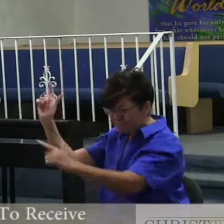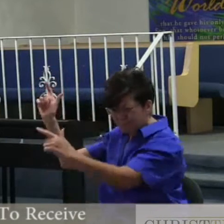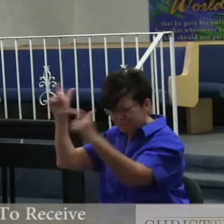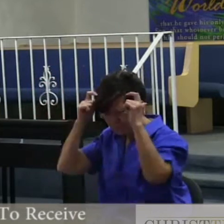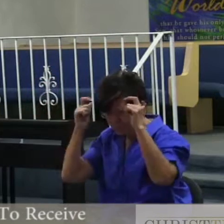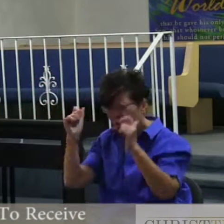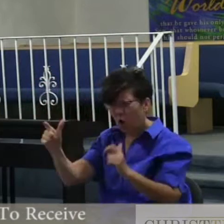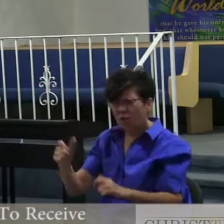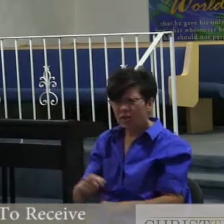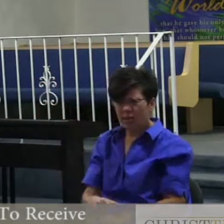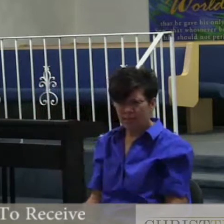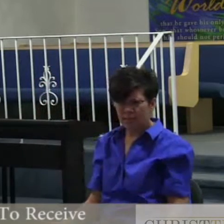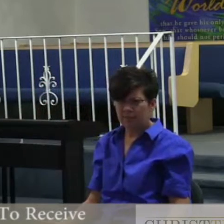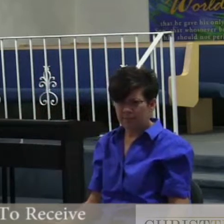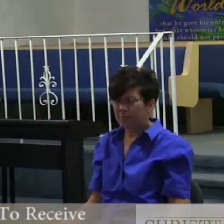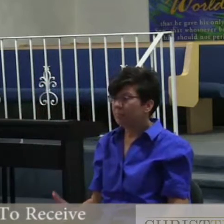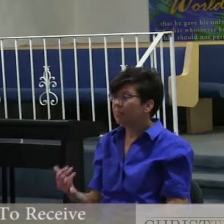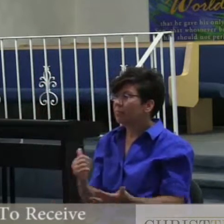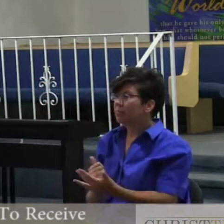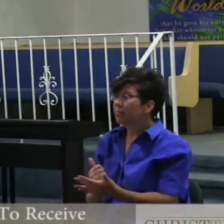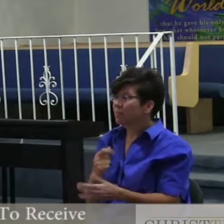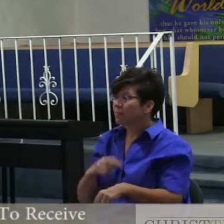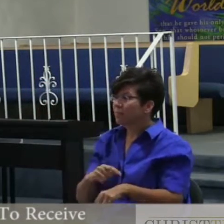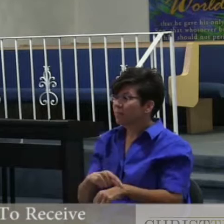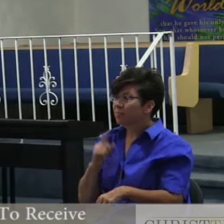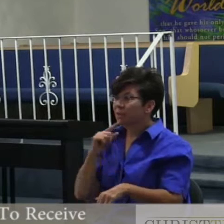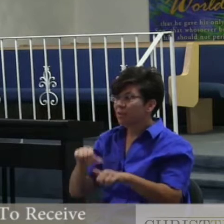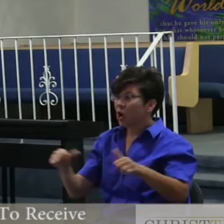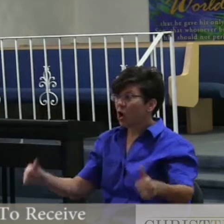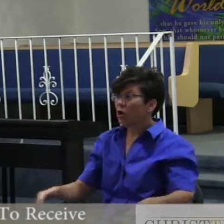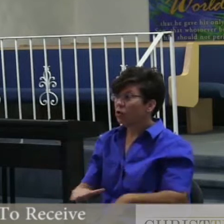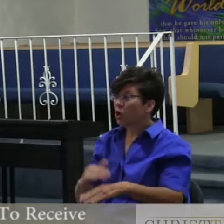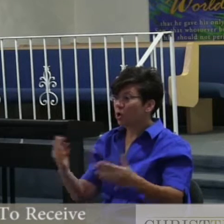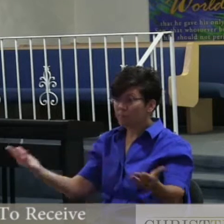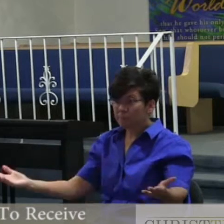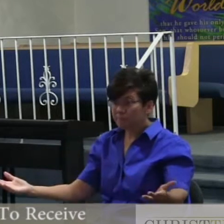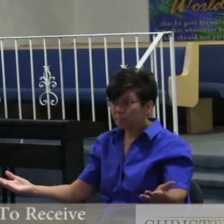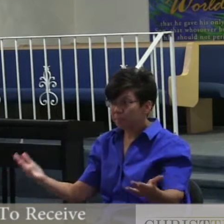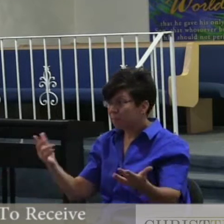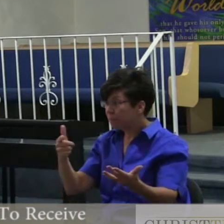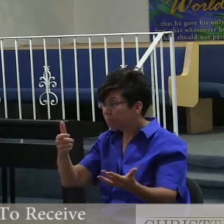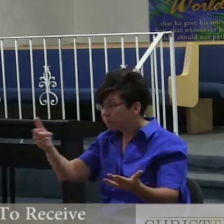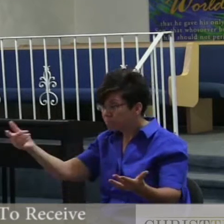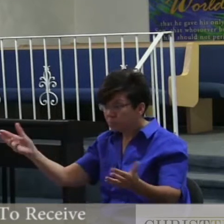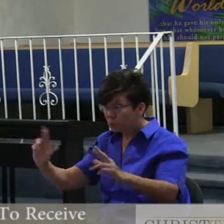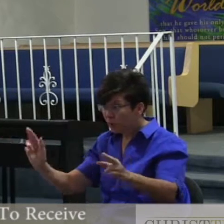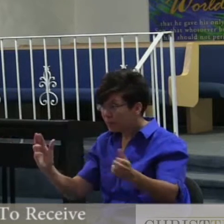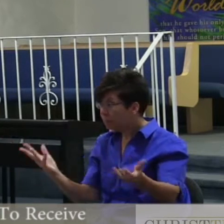Hallelujah. Amen. At this time, this is the altar call. Amen.